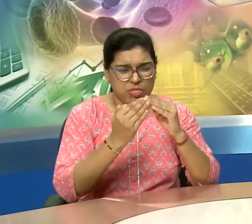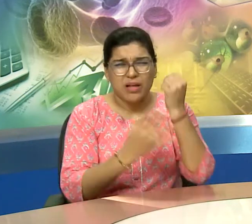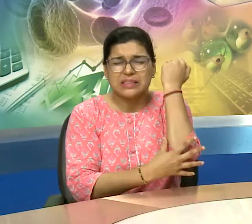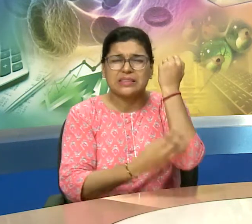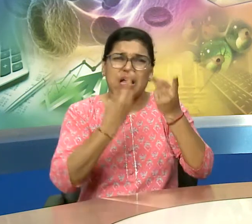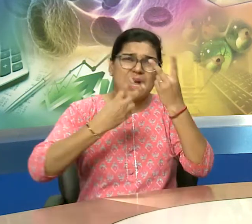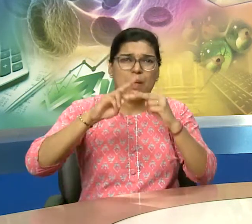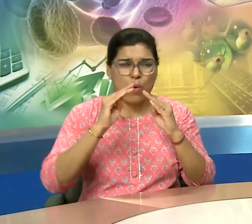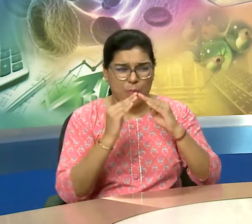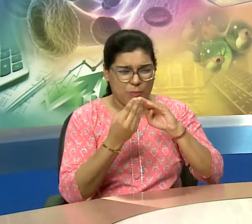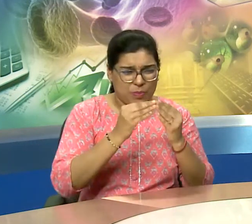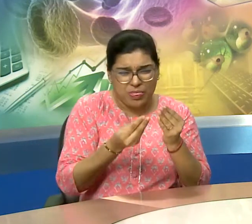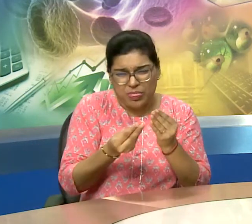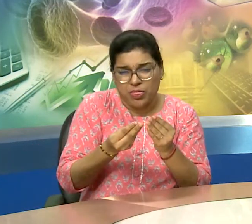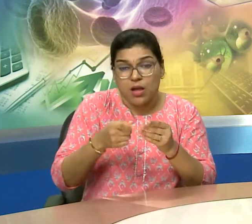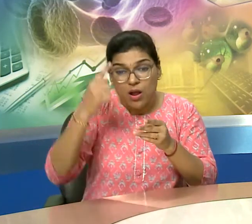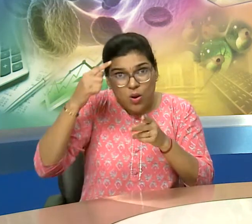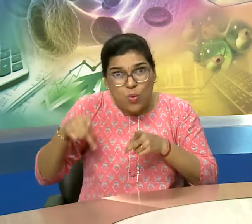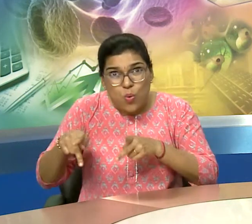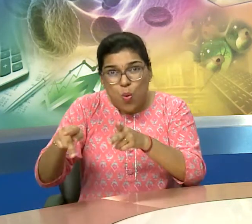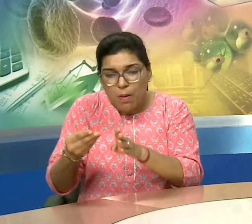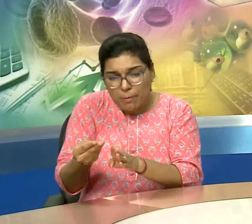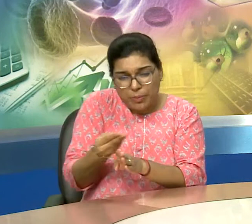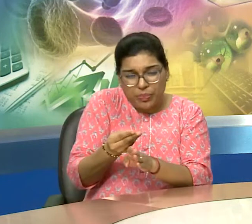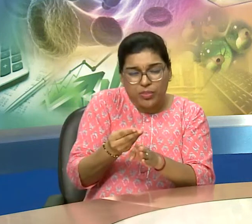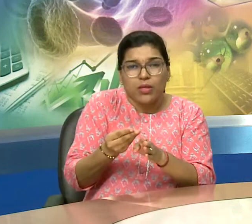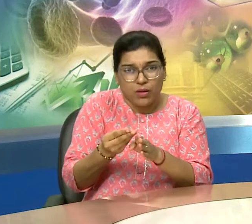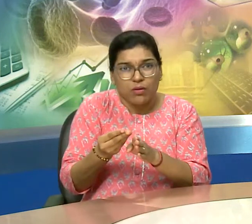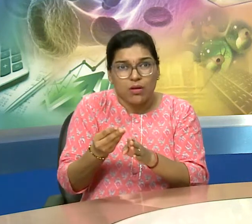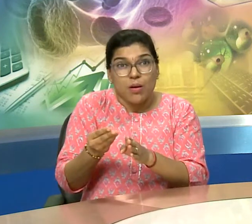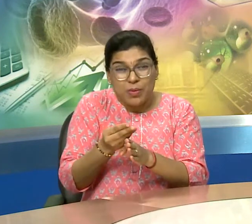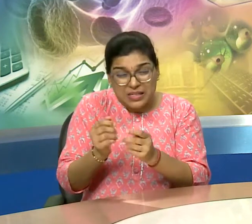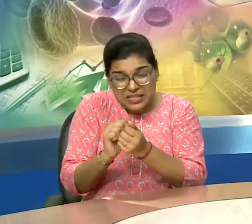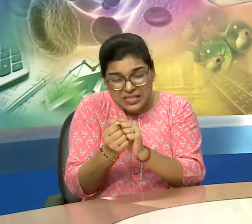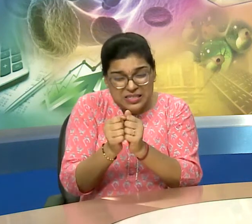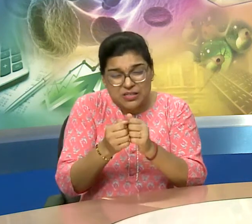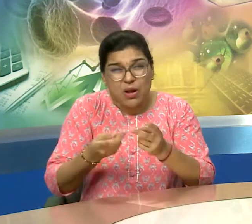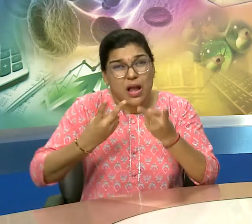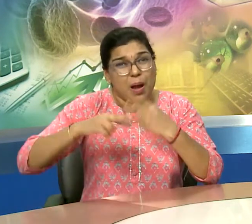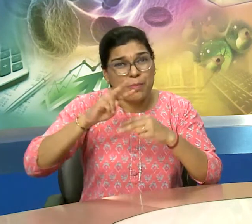overpopulated areas result in congested roads and slum